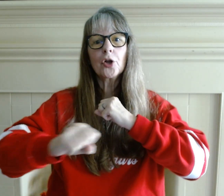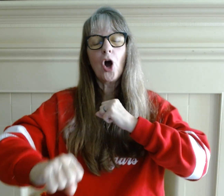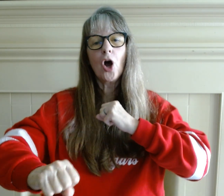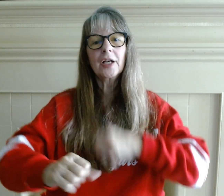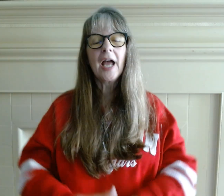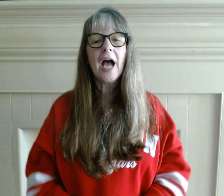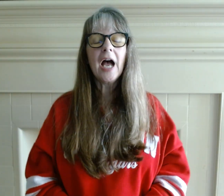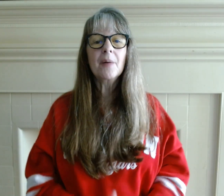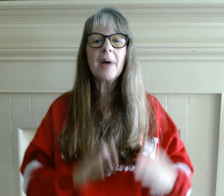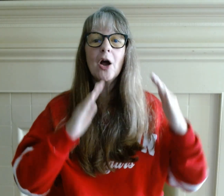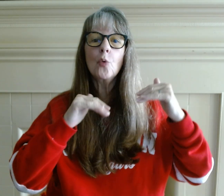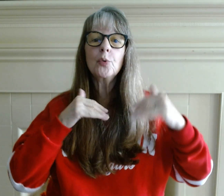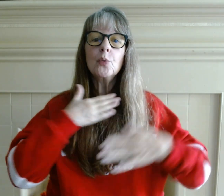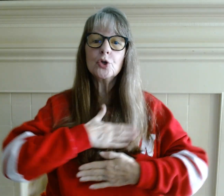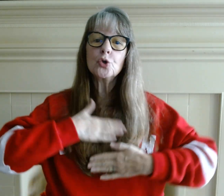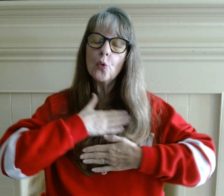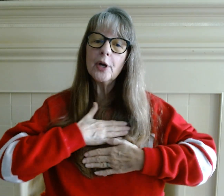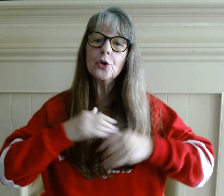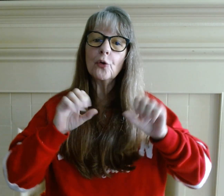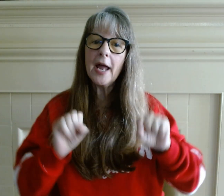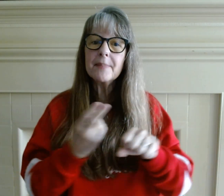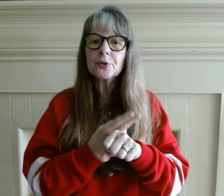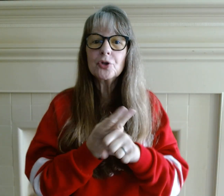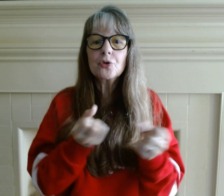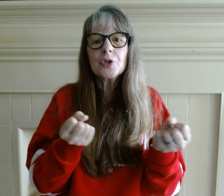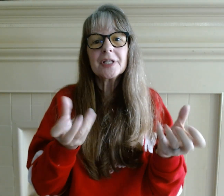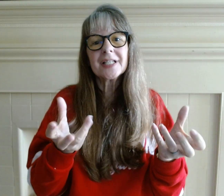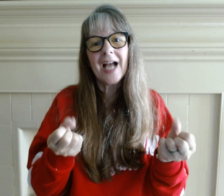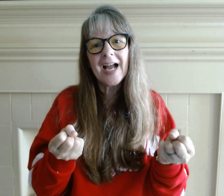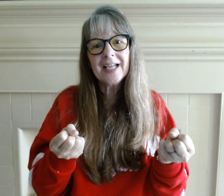on. I hope you enjoy and you're able to use the signs and